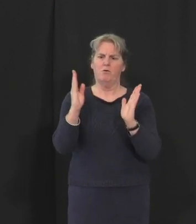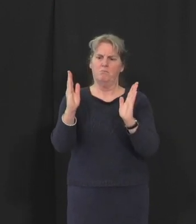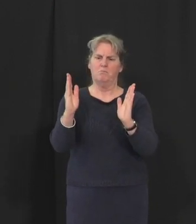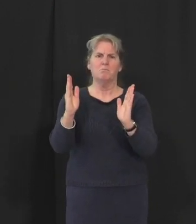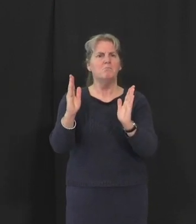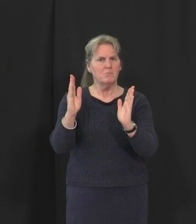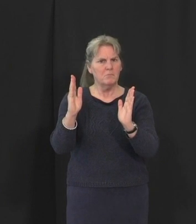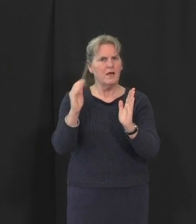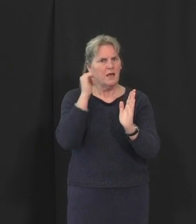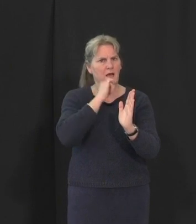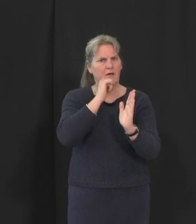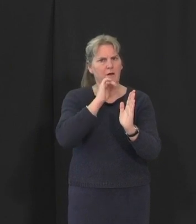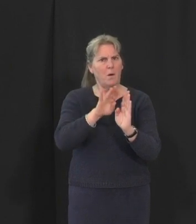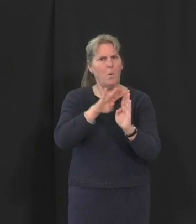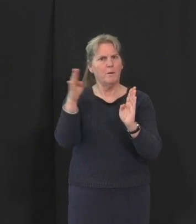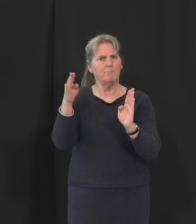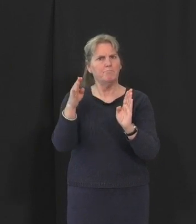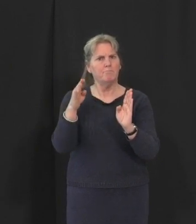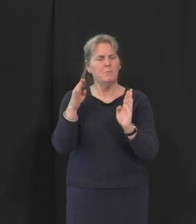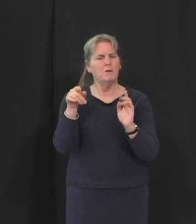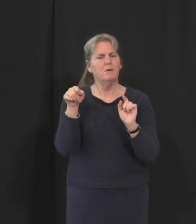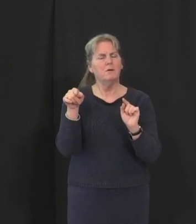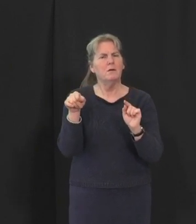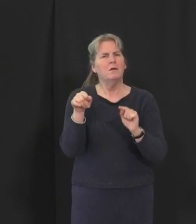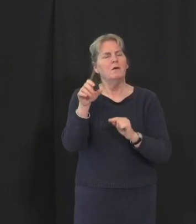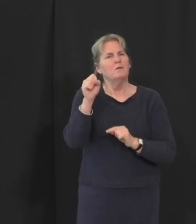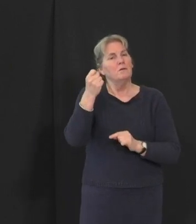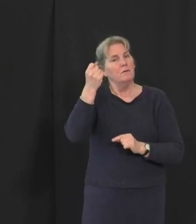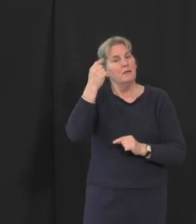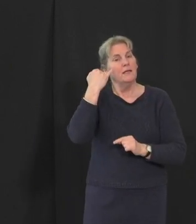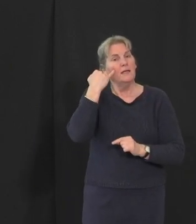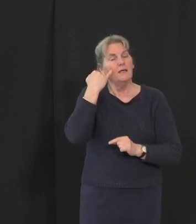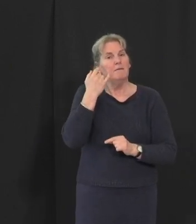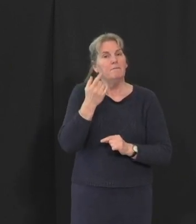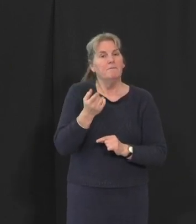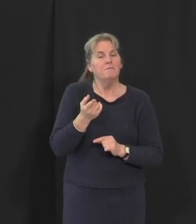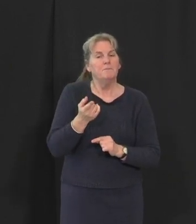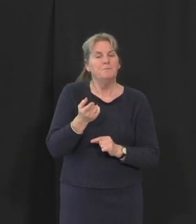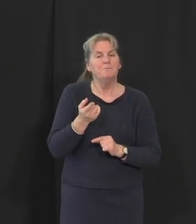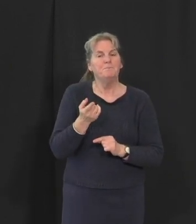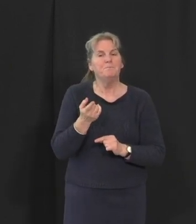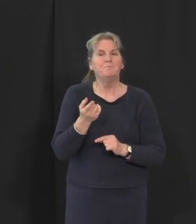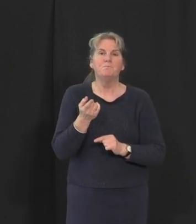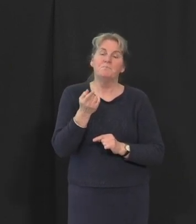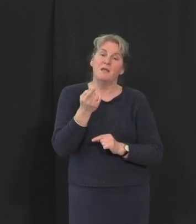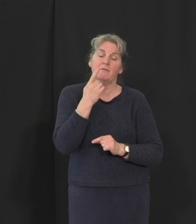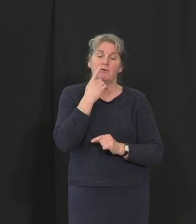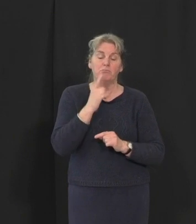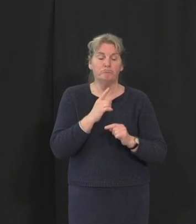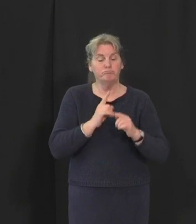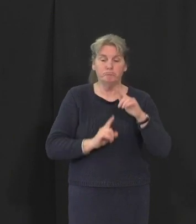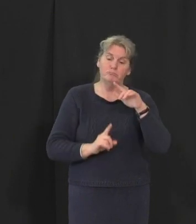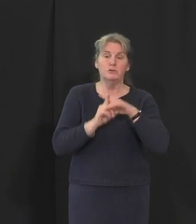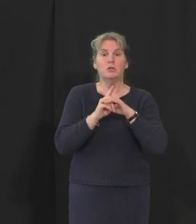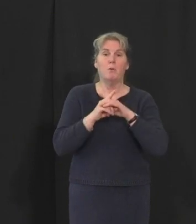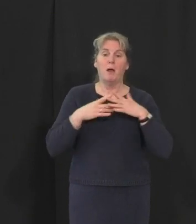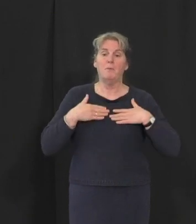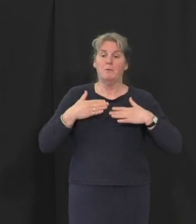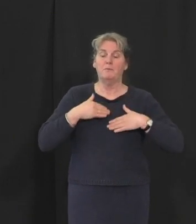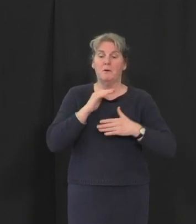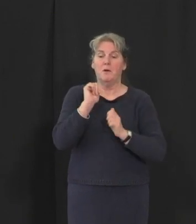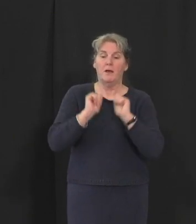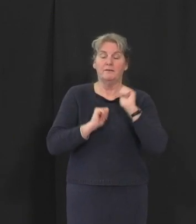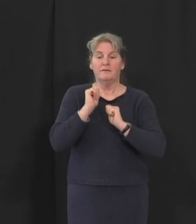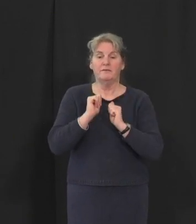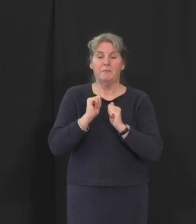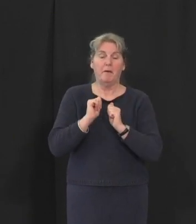day. So now, if you showed up, they're not going to turn you away, but we encourage